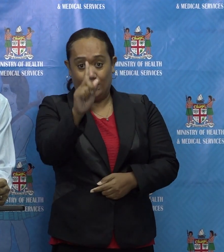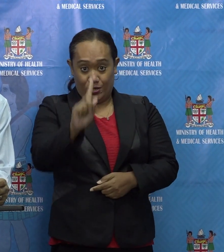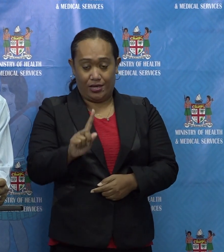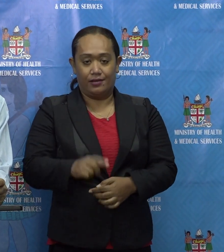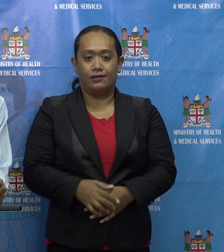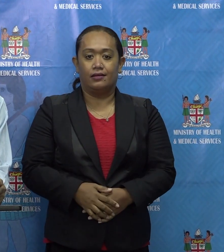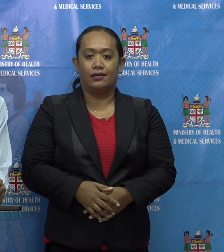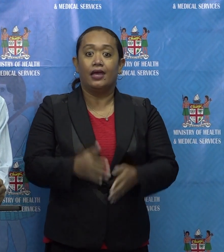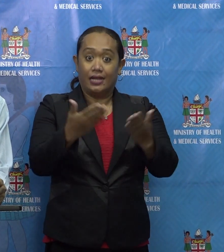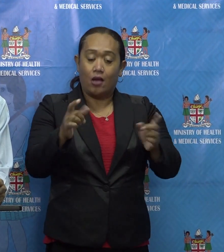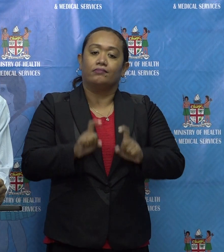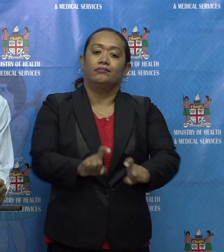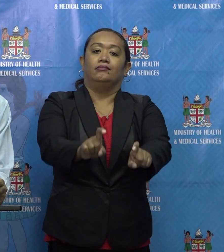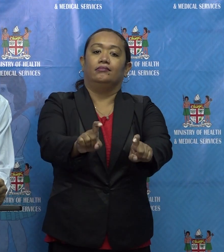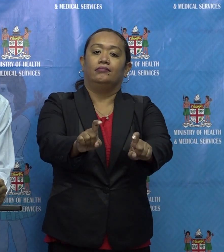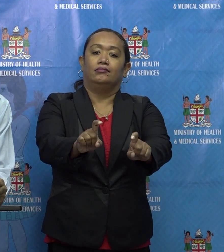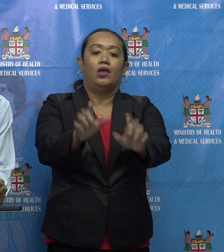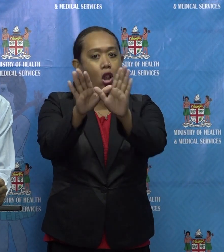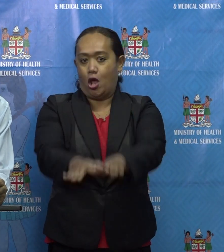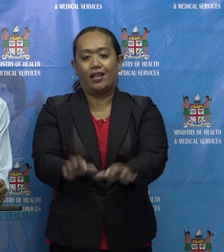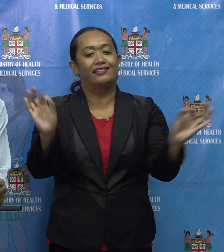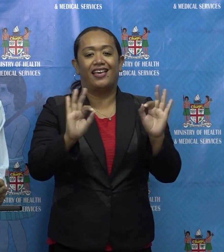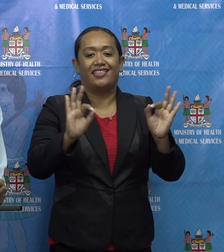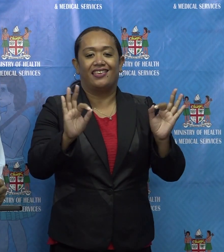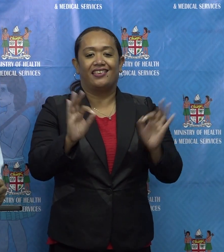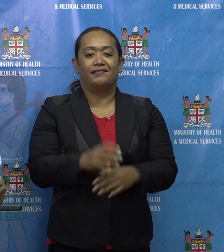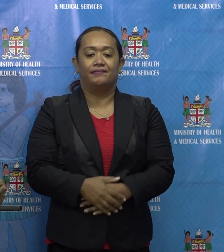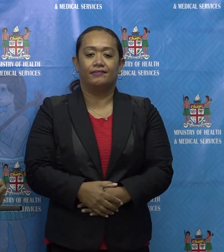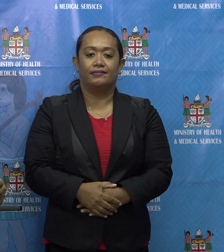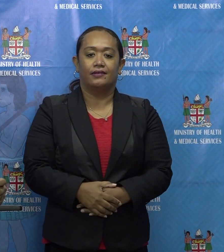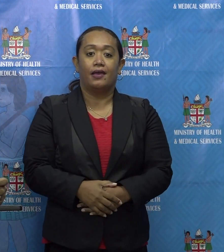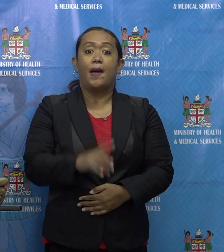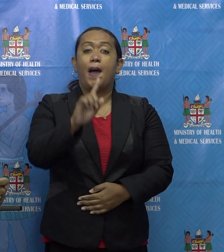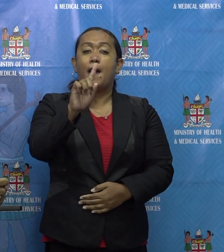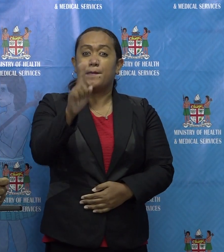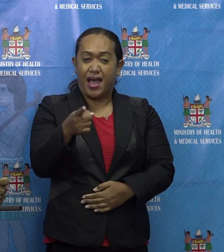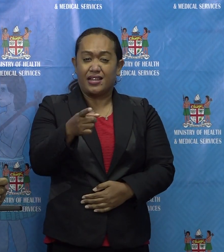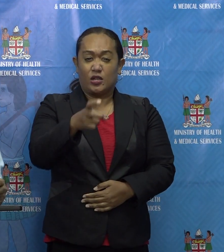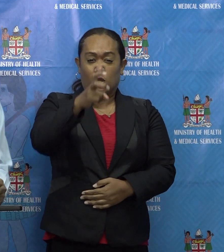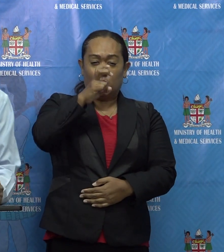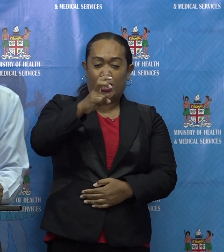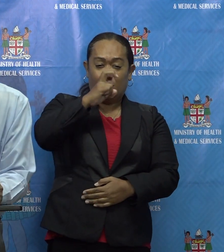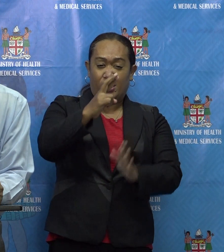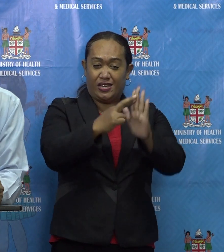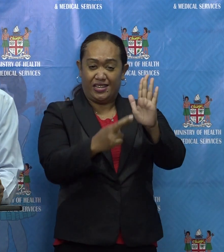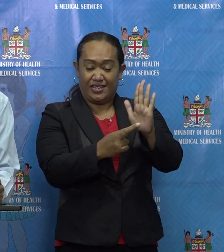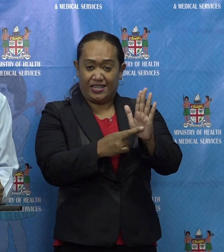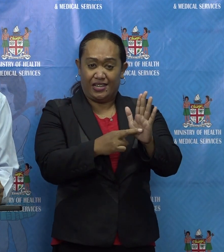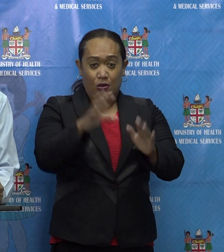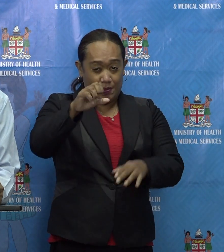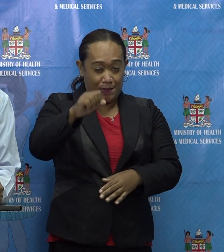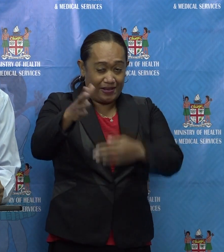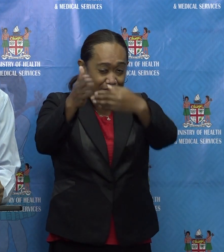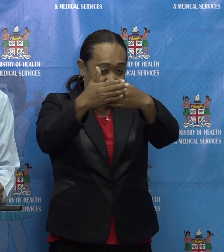That advice stands. All existing restrictions, including the closure of non-essential